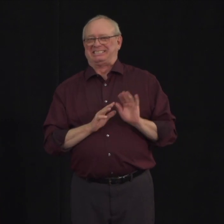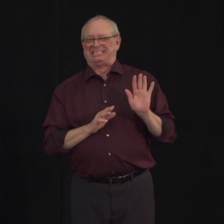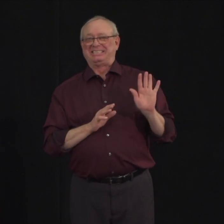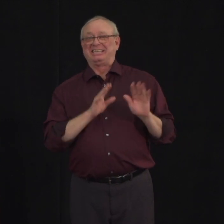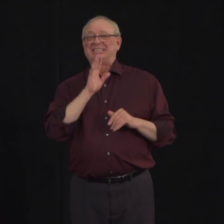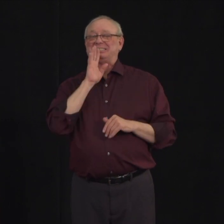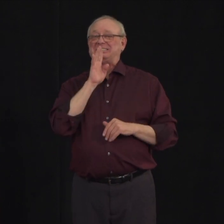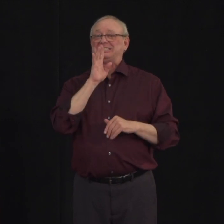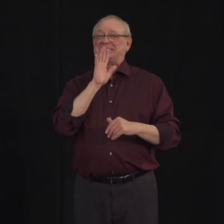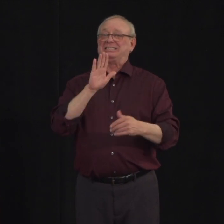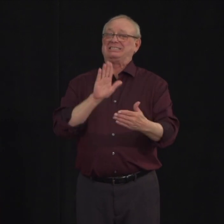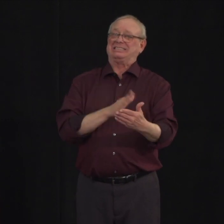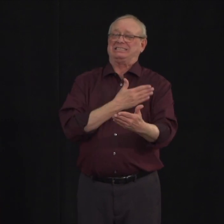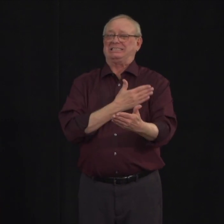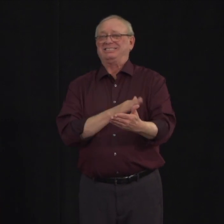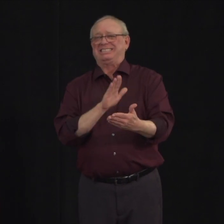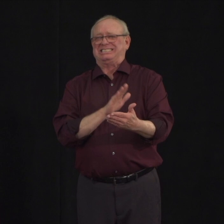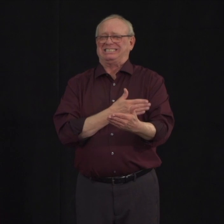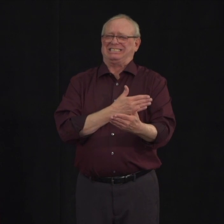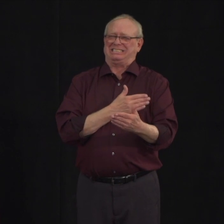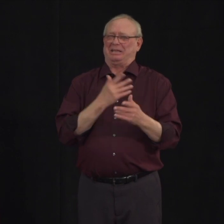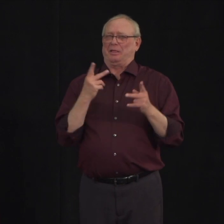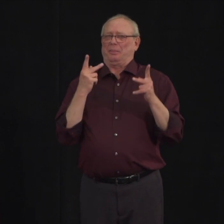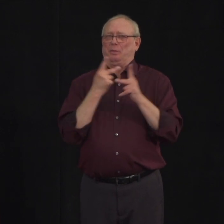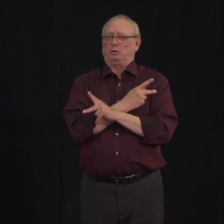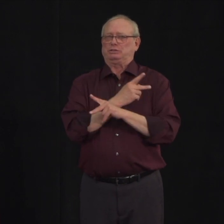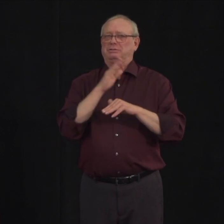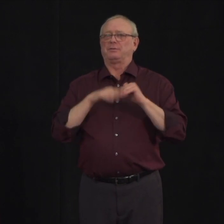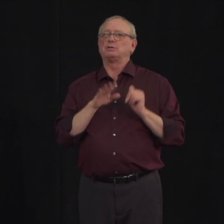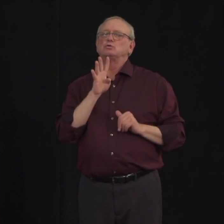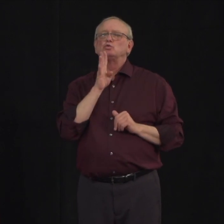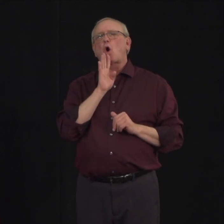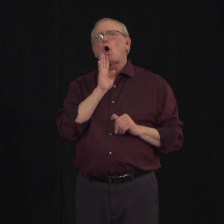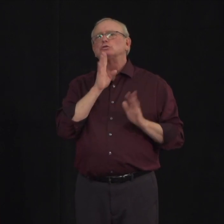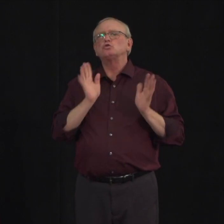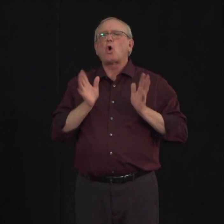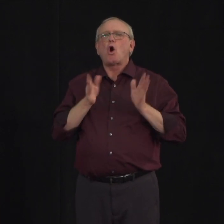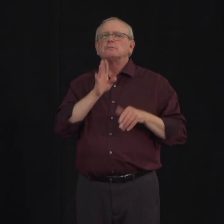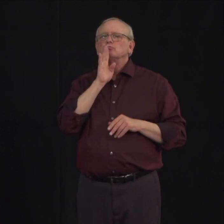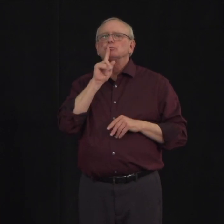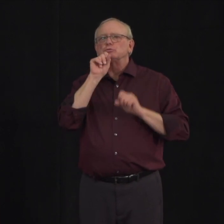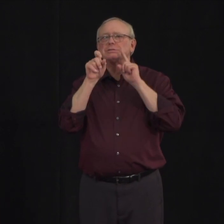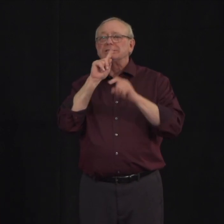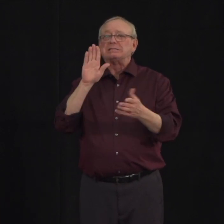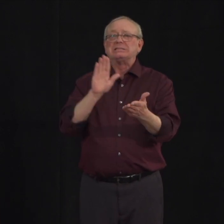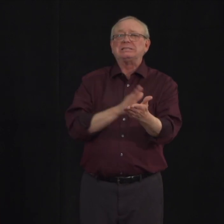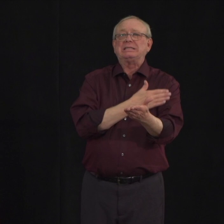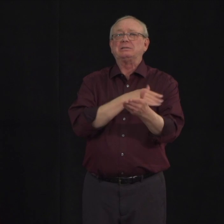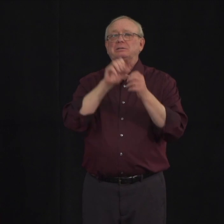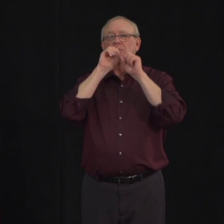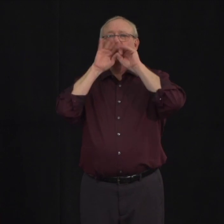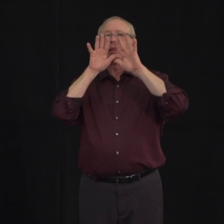talking to someone. And so the restrictions that are on religious gatherings with respect to no group singing would apply